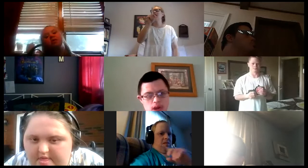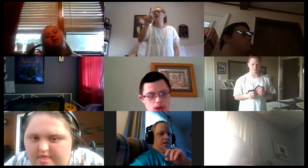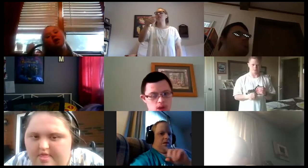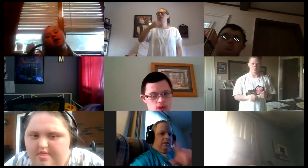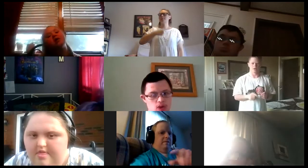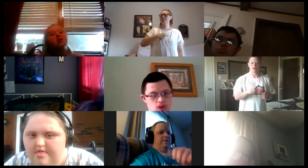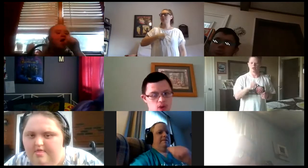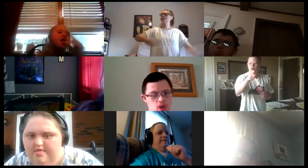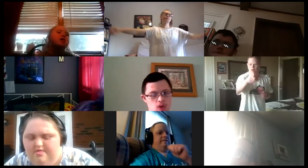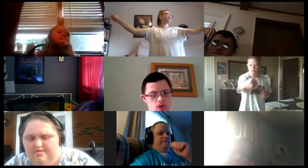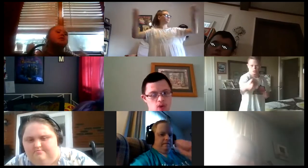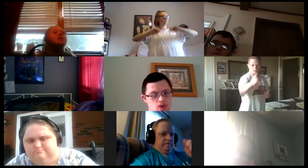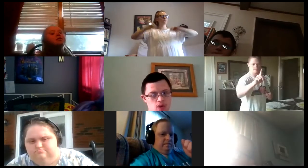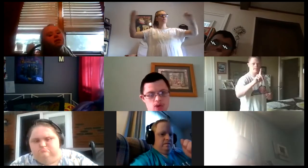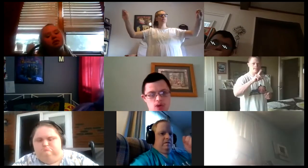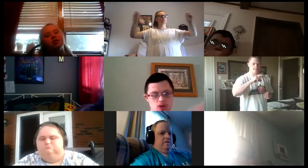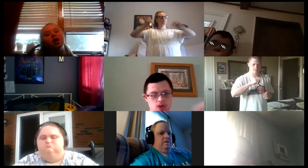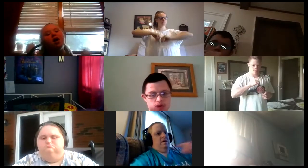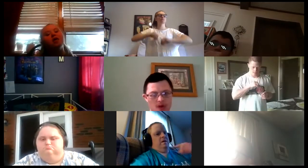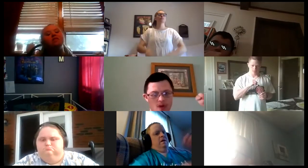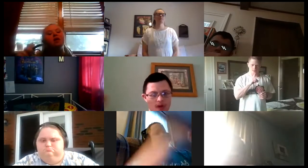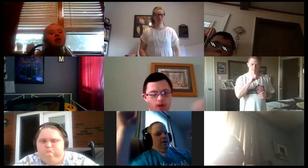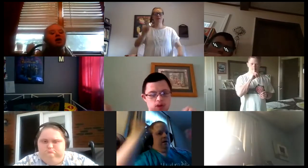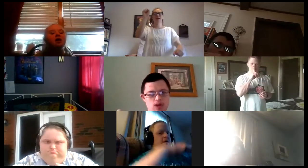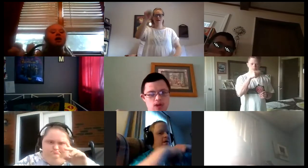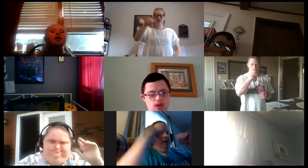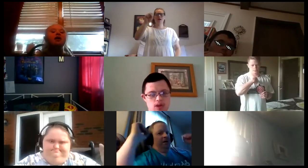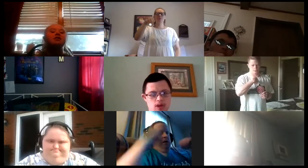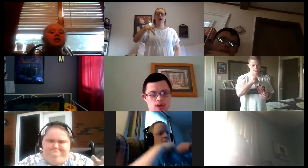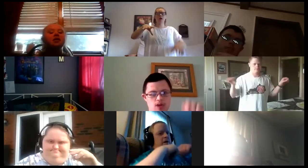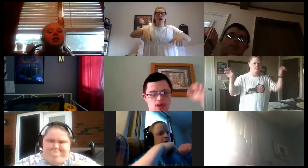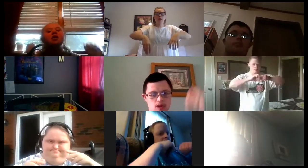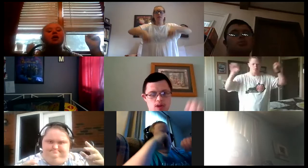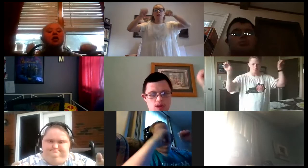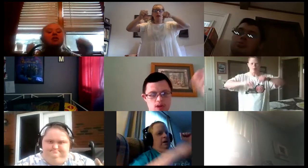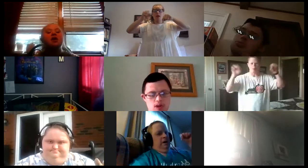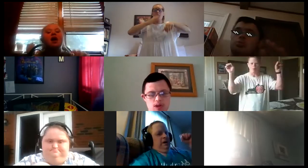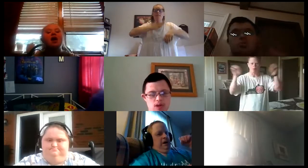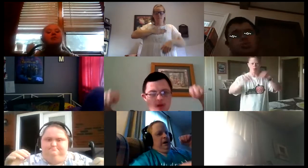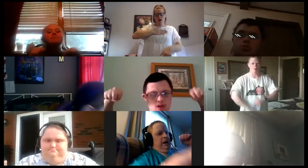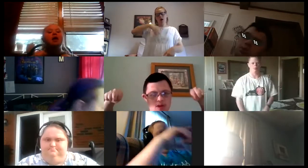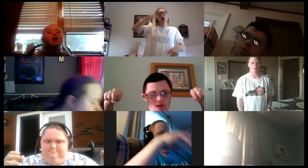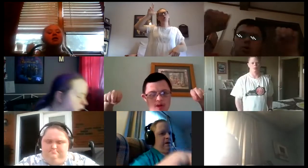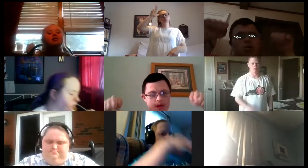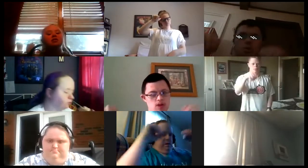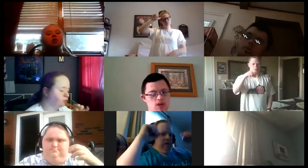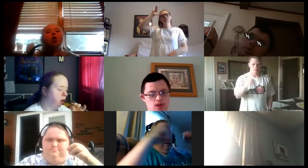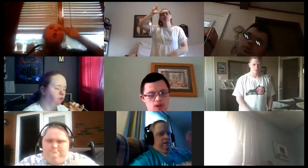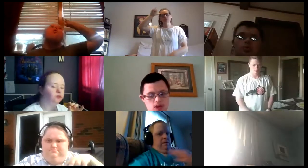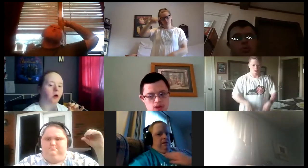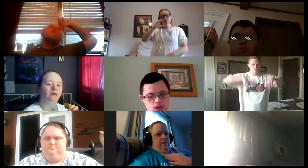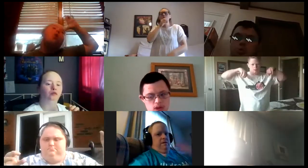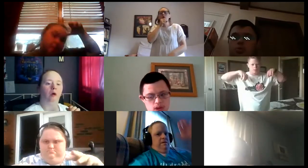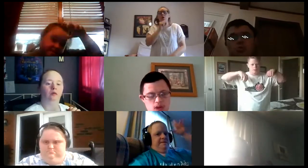Can't tell me nothing. Can't nobody tell me nothing.